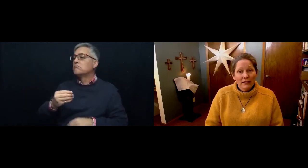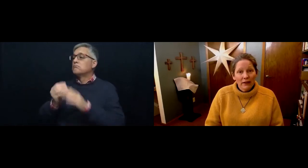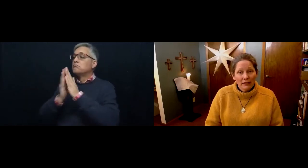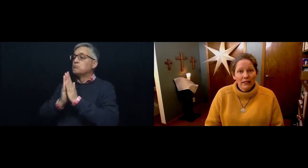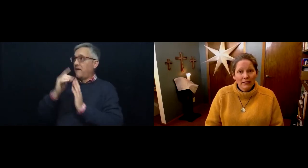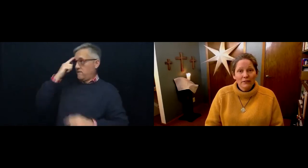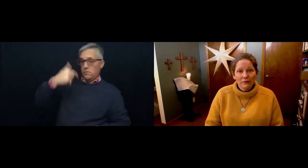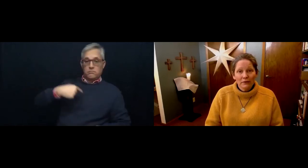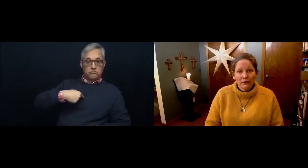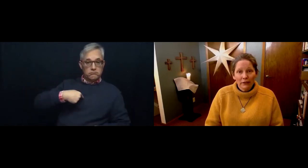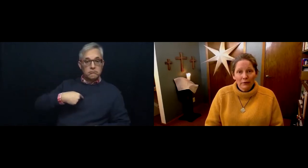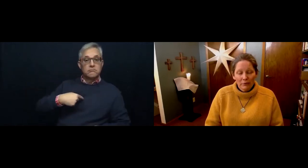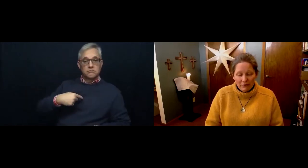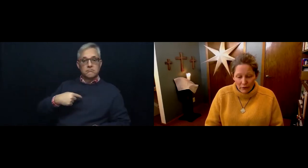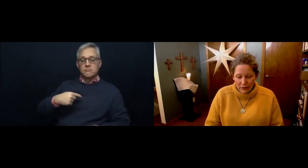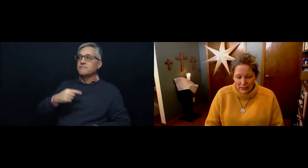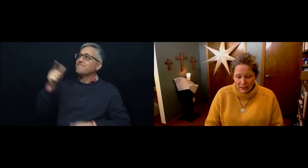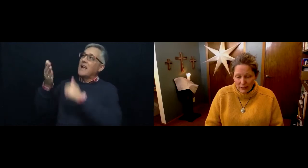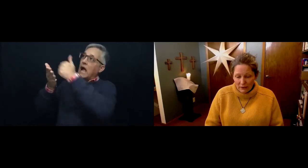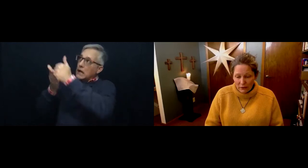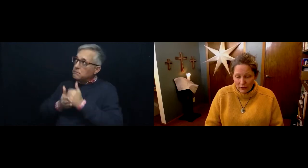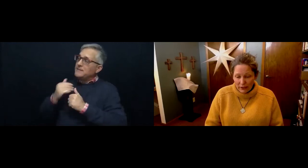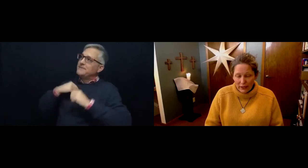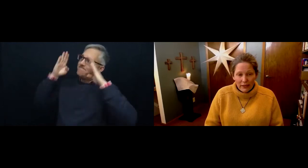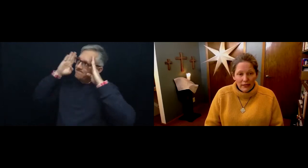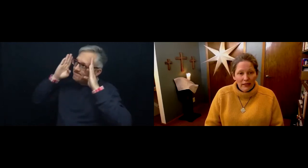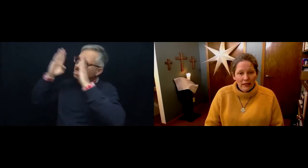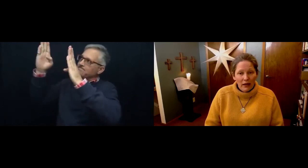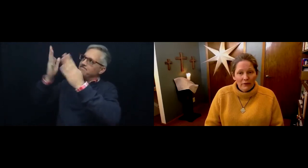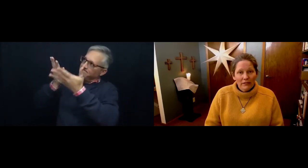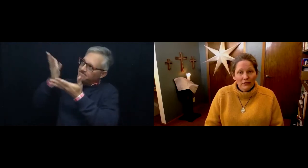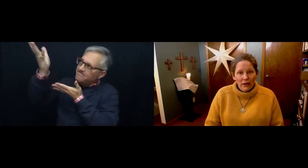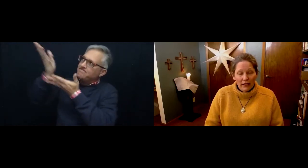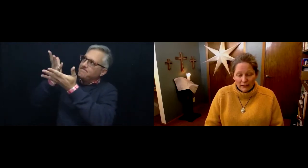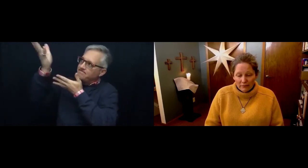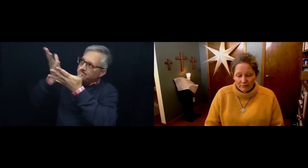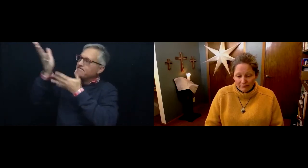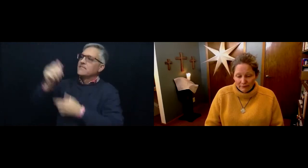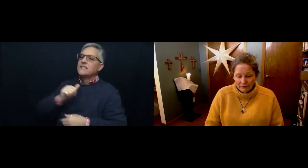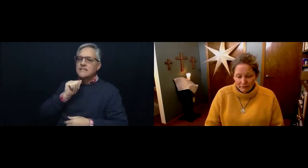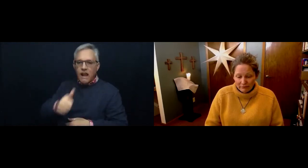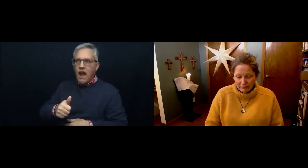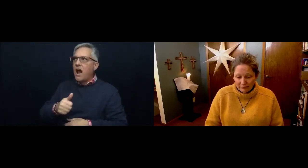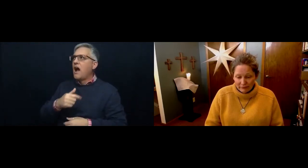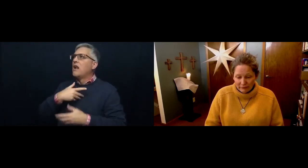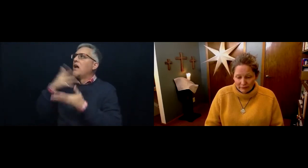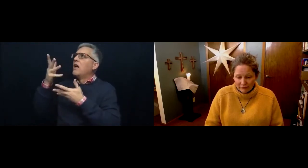would attend to the Lord. I would be focused on the Lord and not be distracted.